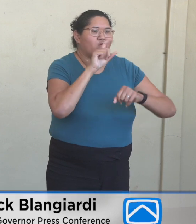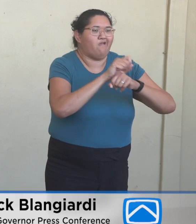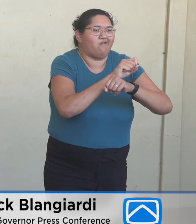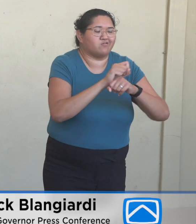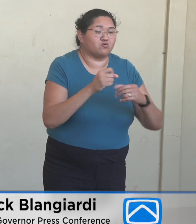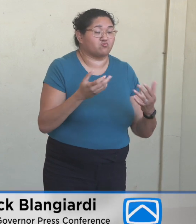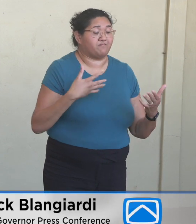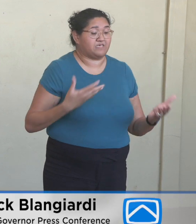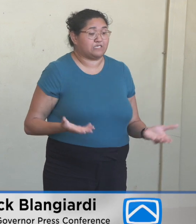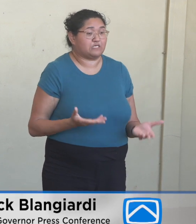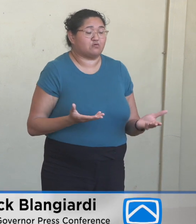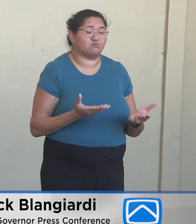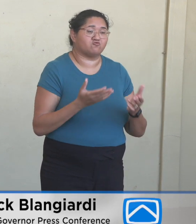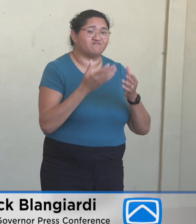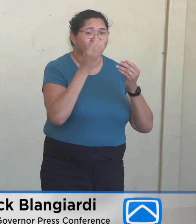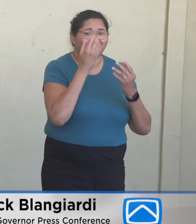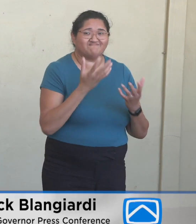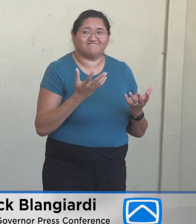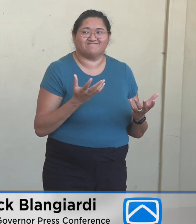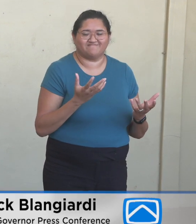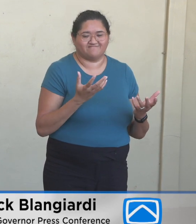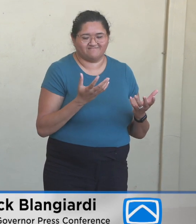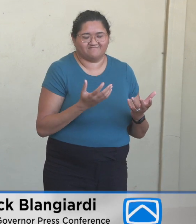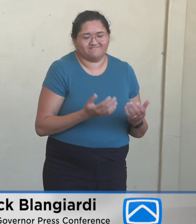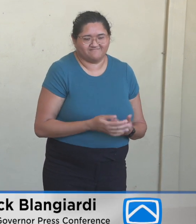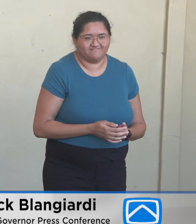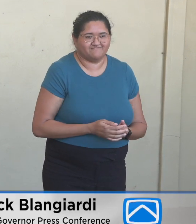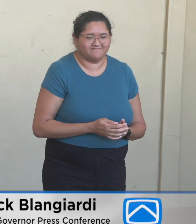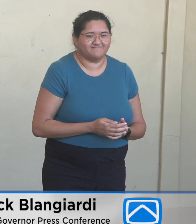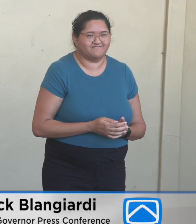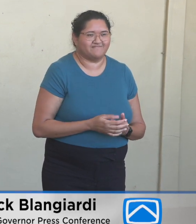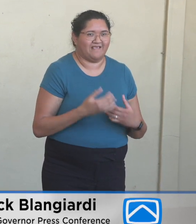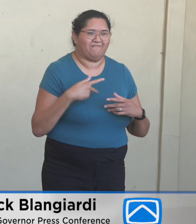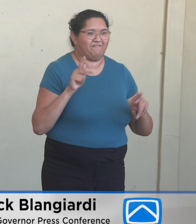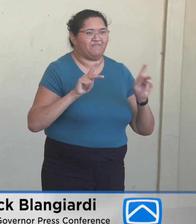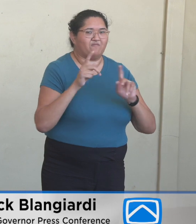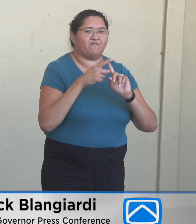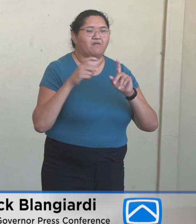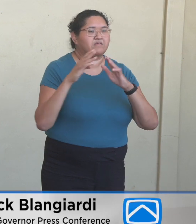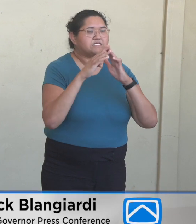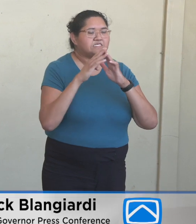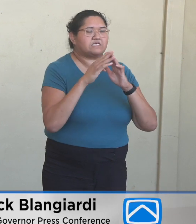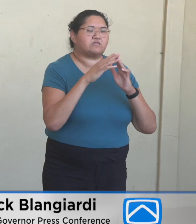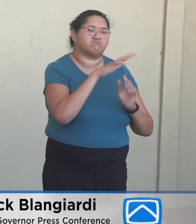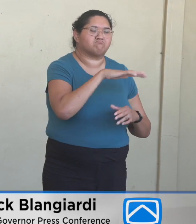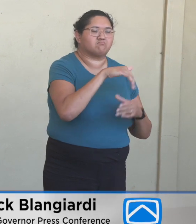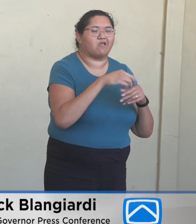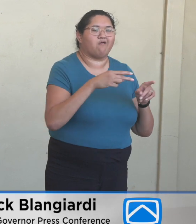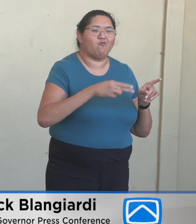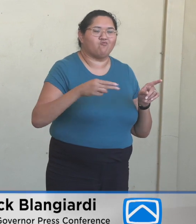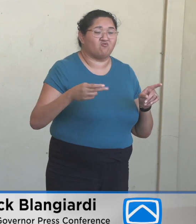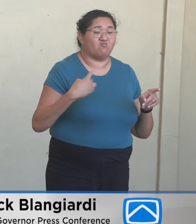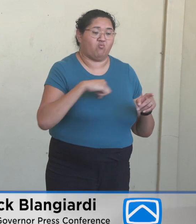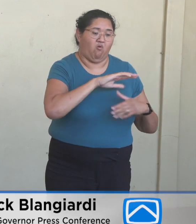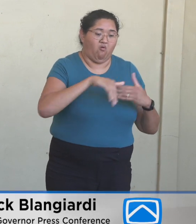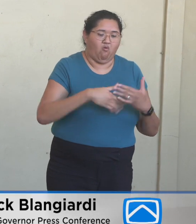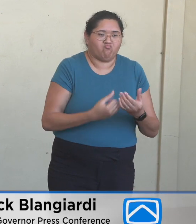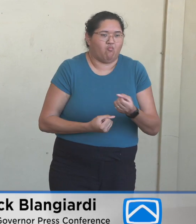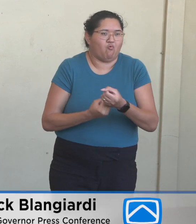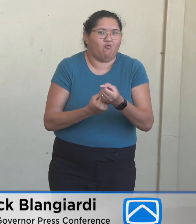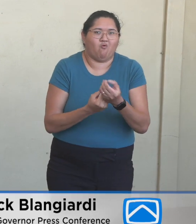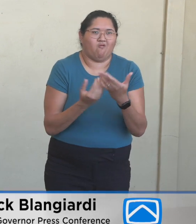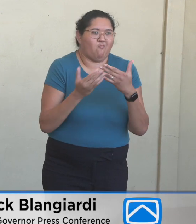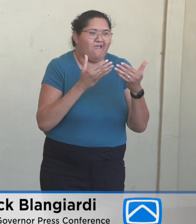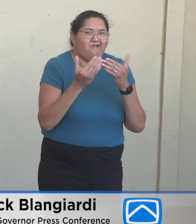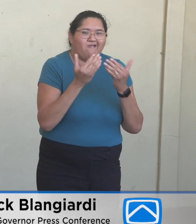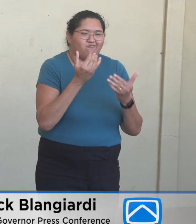we're here to say, certainly on behalf of people of the city and county of Honolulu, all of our support to whatever we